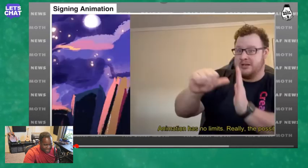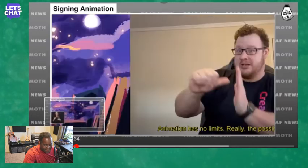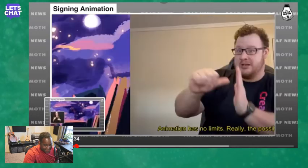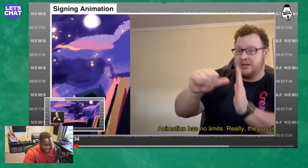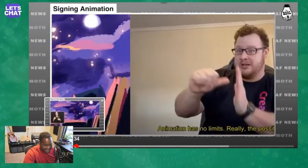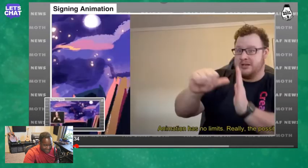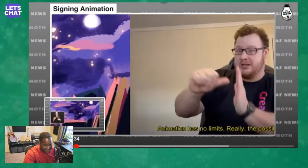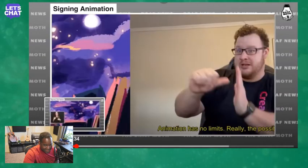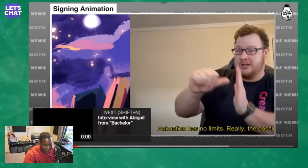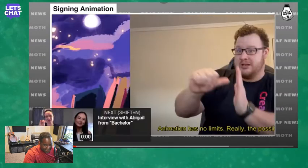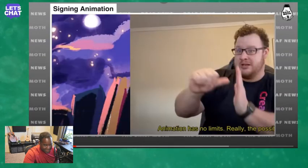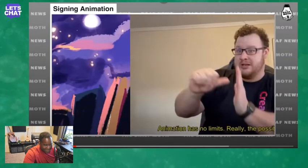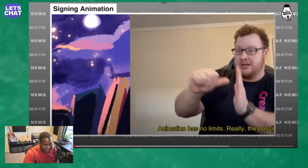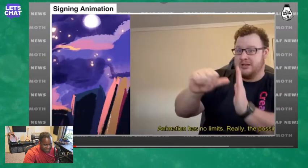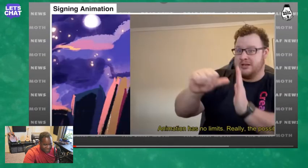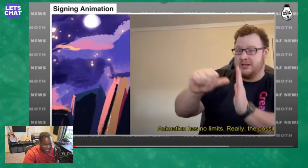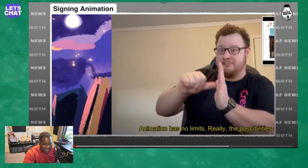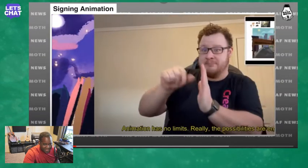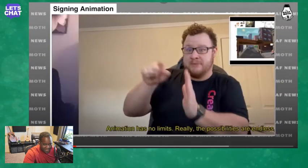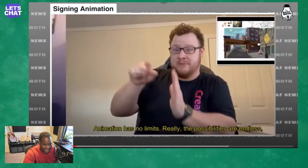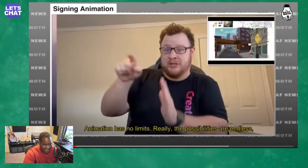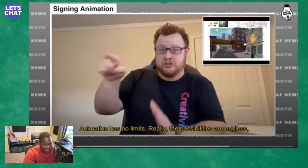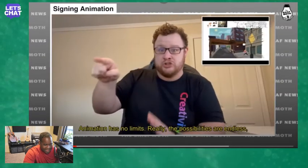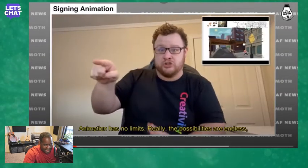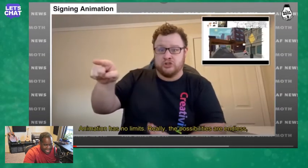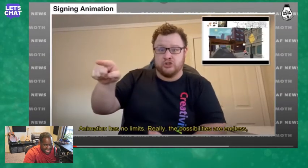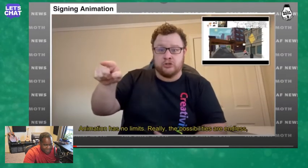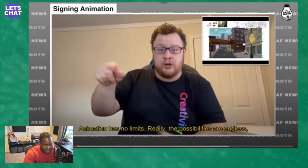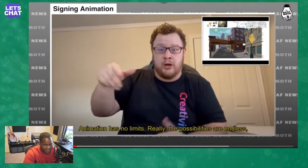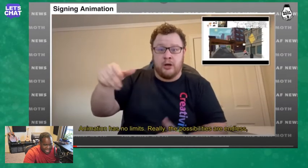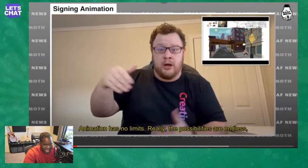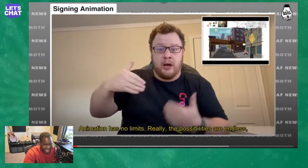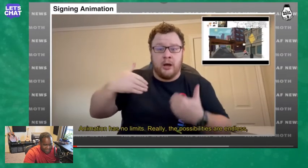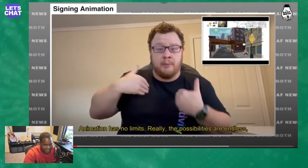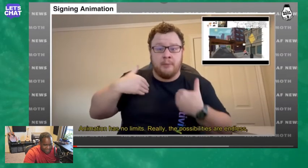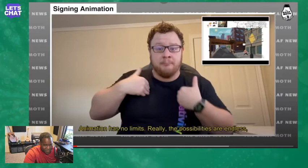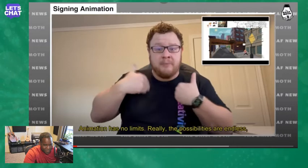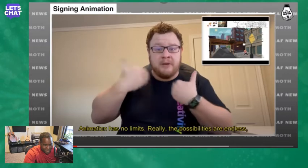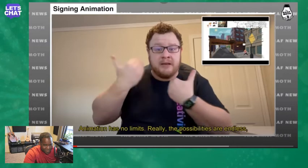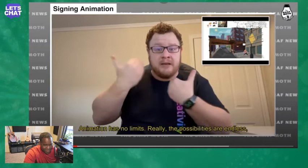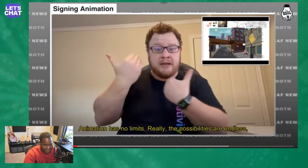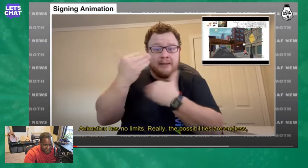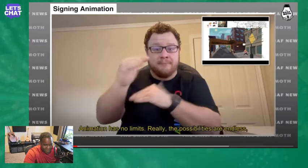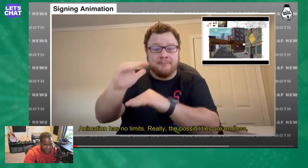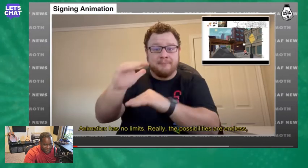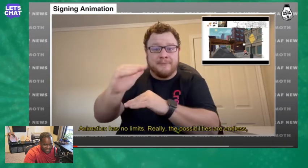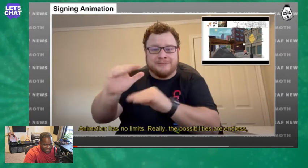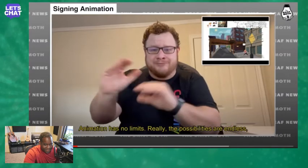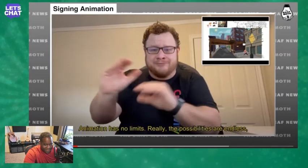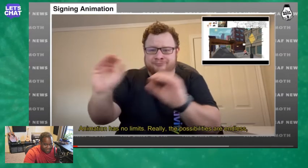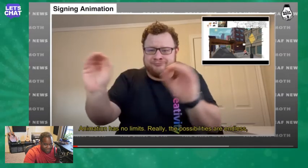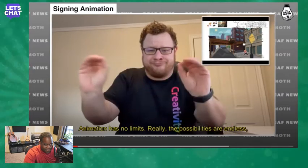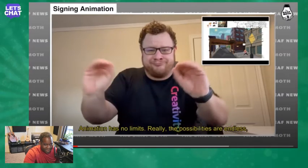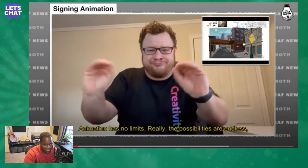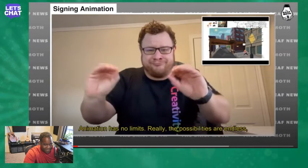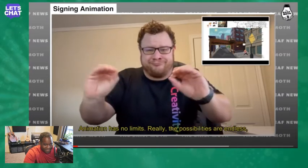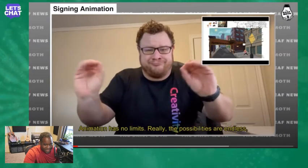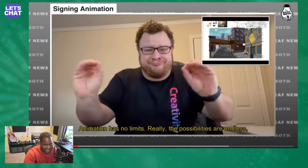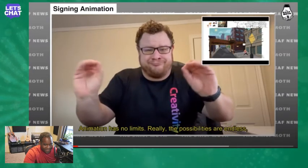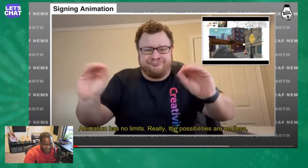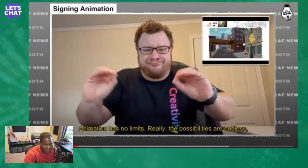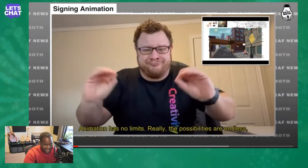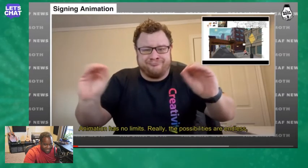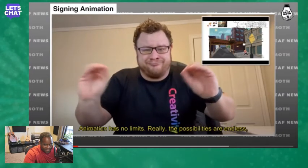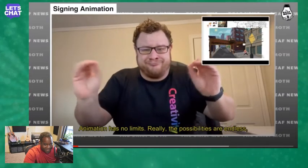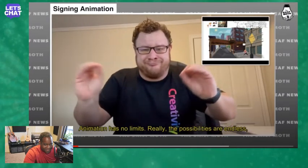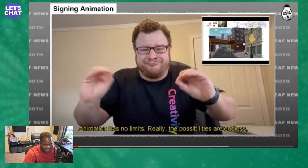the animation said. So he says, animation has no limits. Really, the